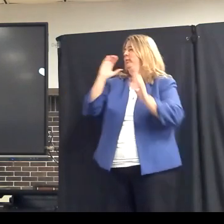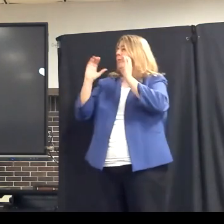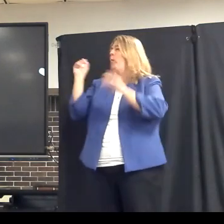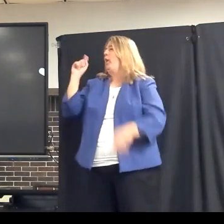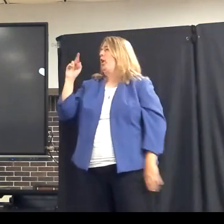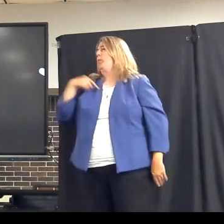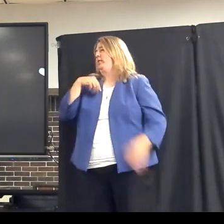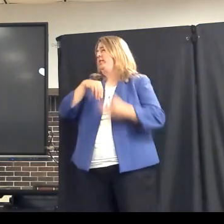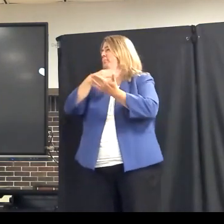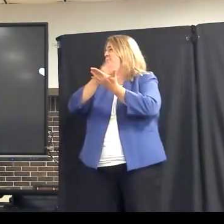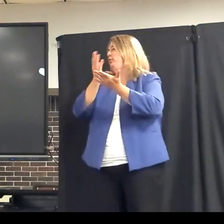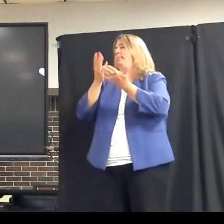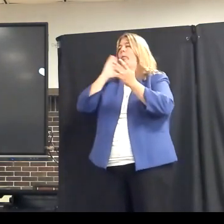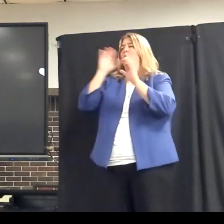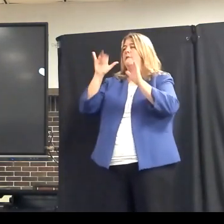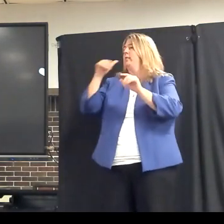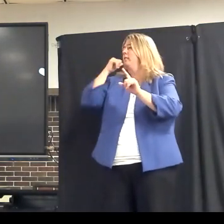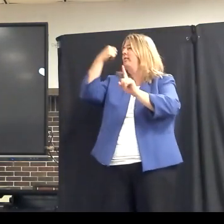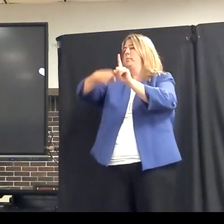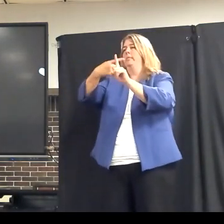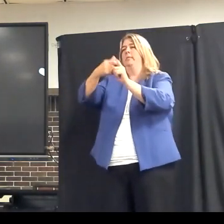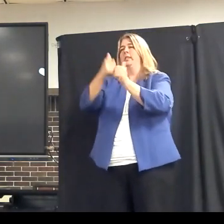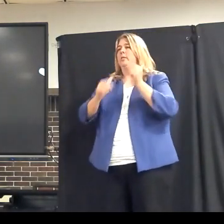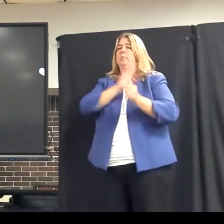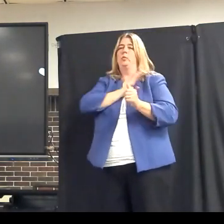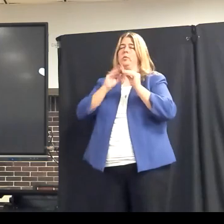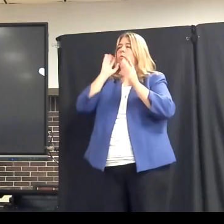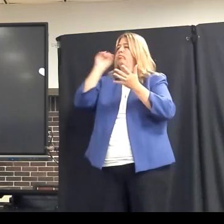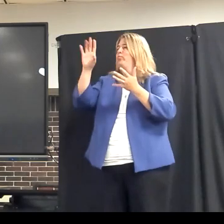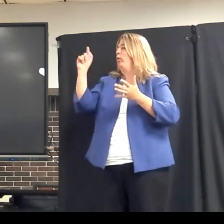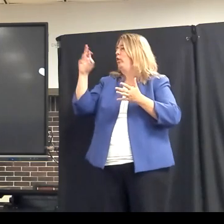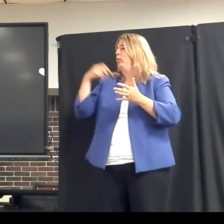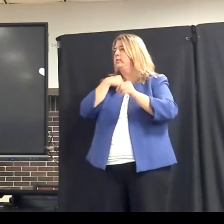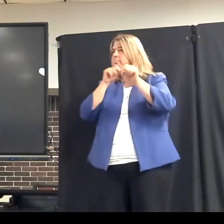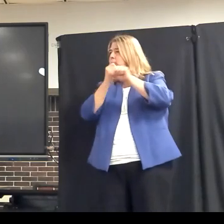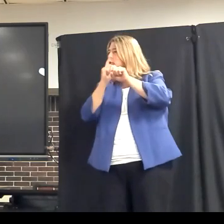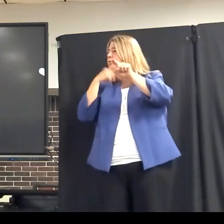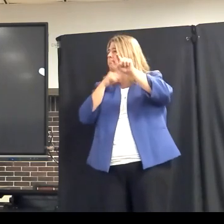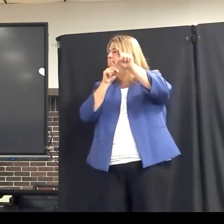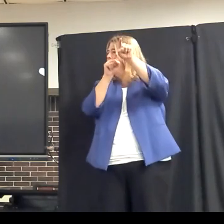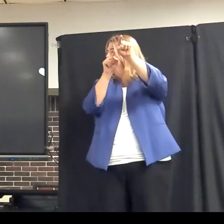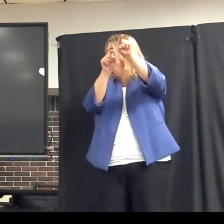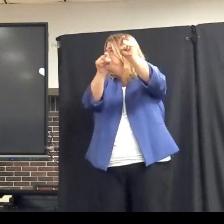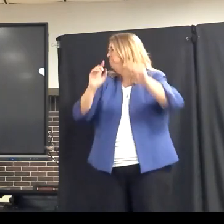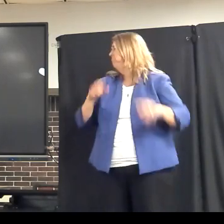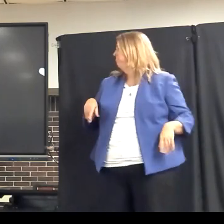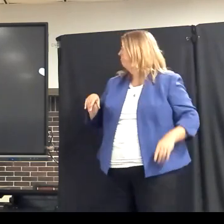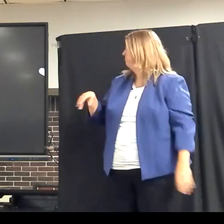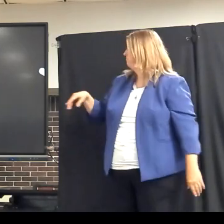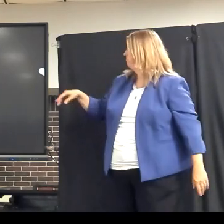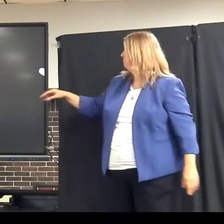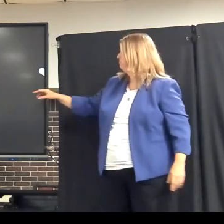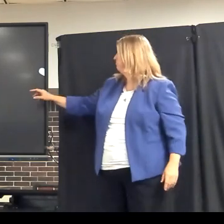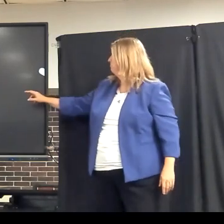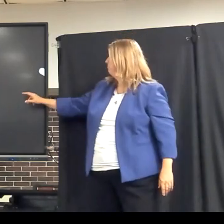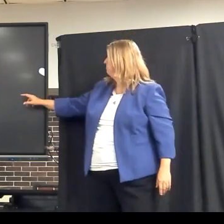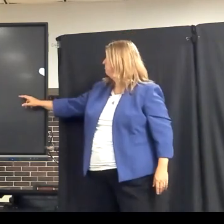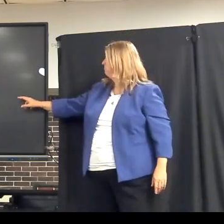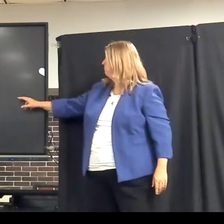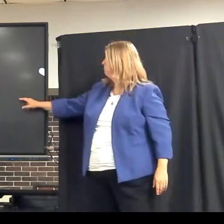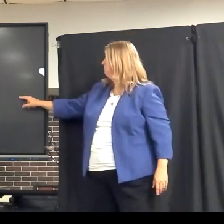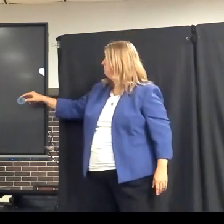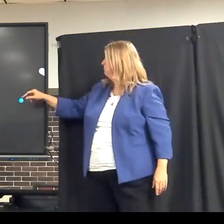Over the last 2 months, I just want to continue to communicate where we stand with our budget. I'll be doing this on a monthly basis to make